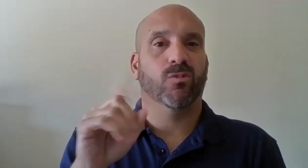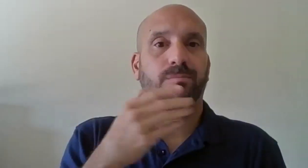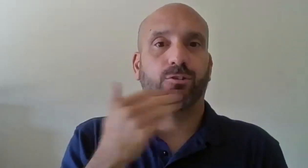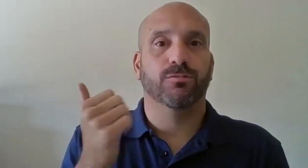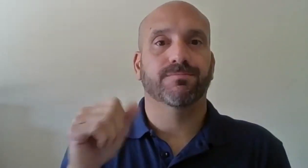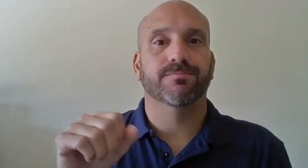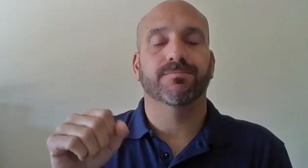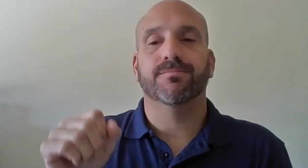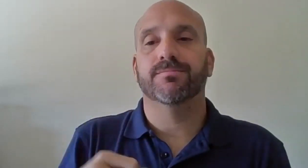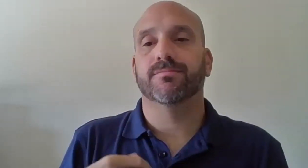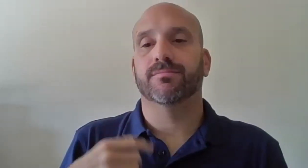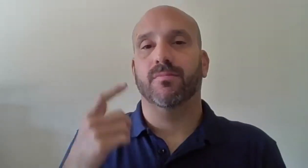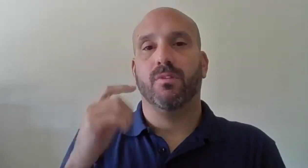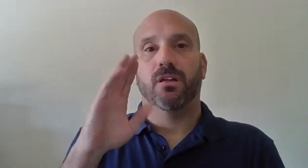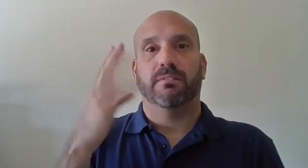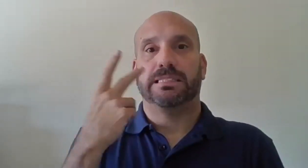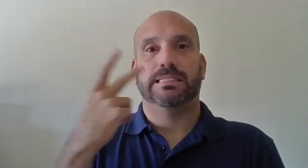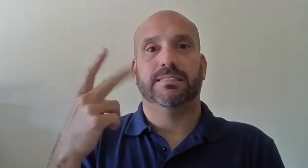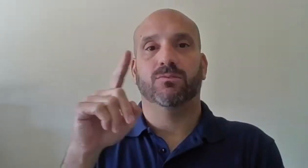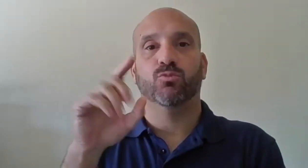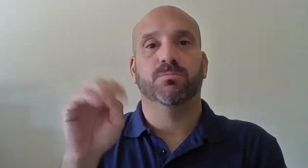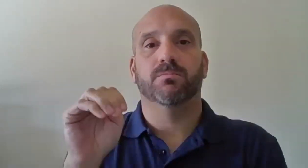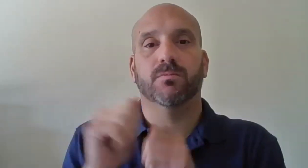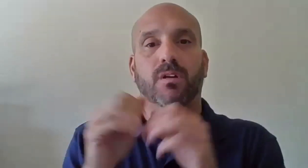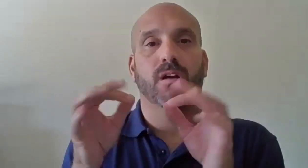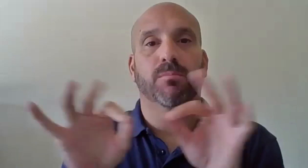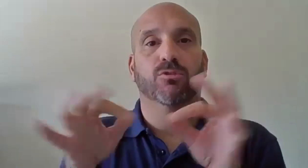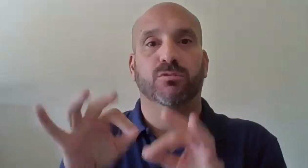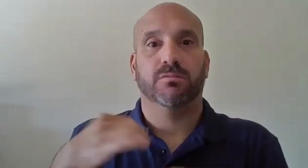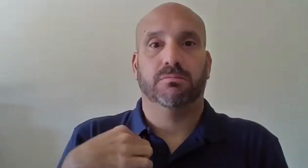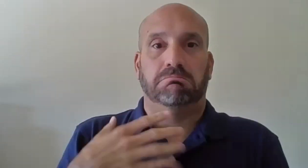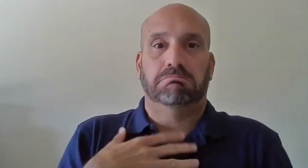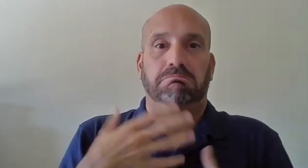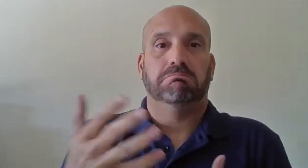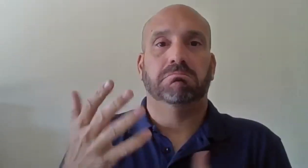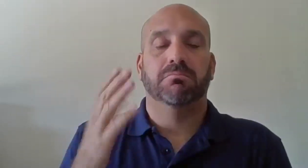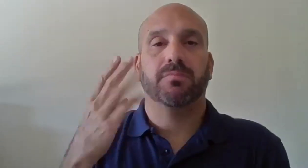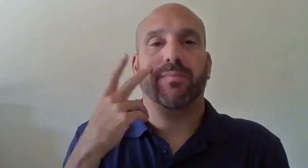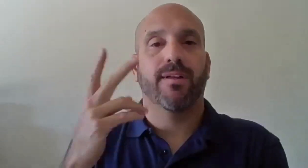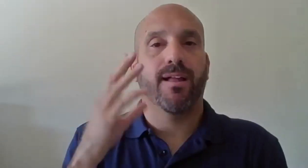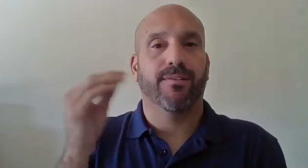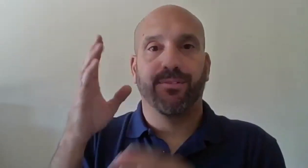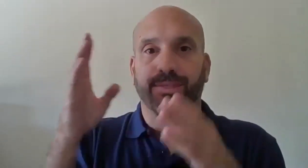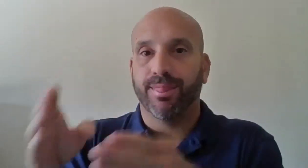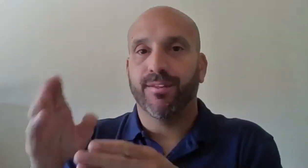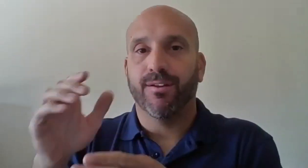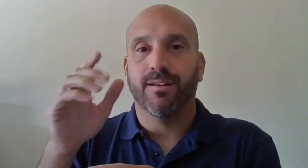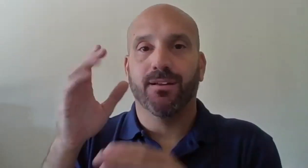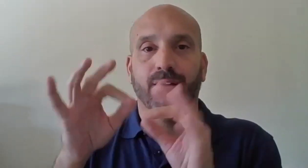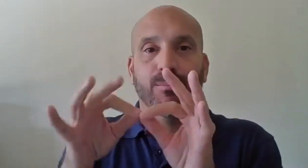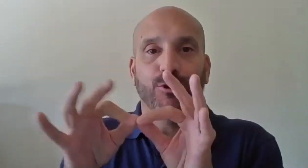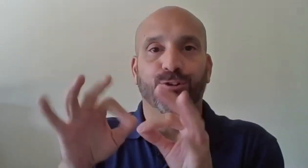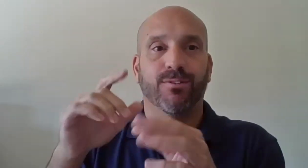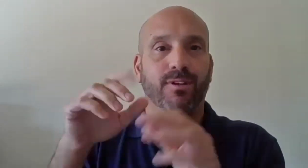I apologize. We need to do better. This does need to have closed captioning. I admit I've never seen that before. I just focused on